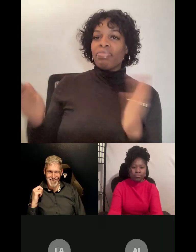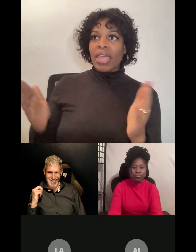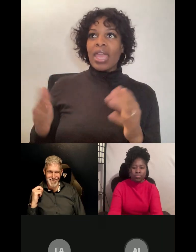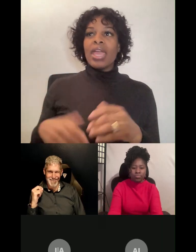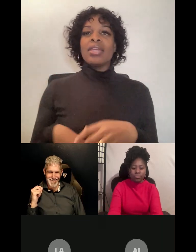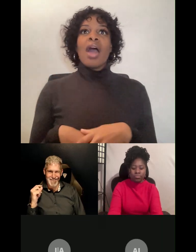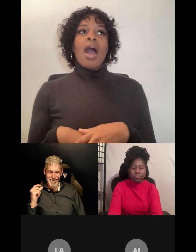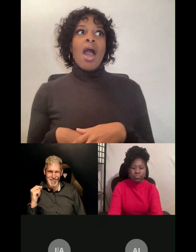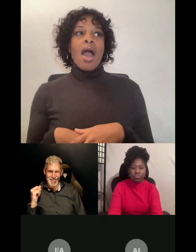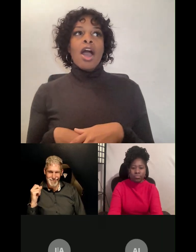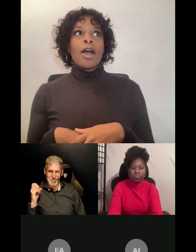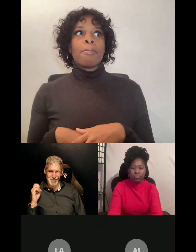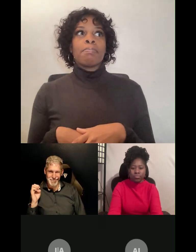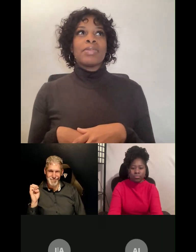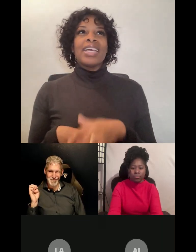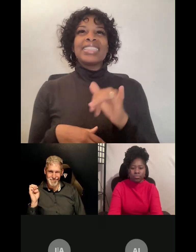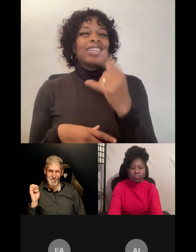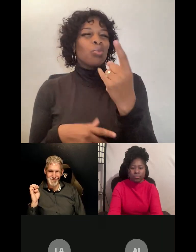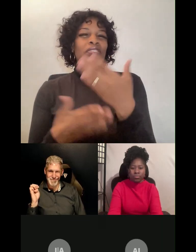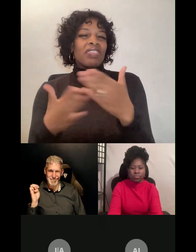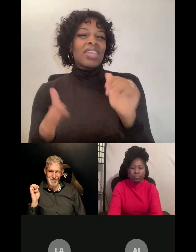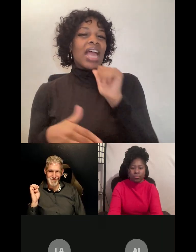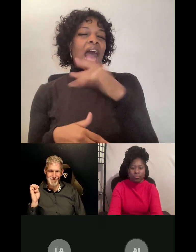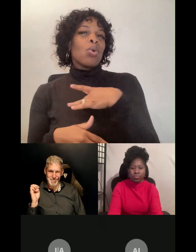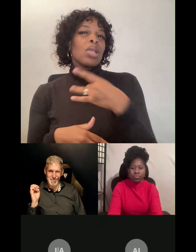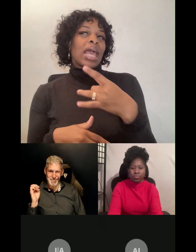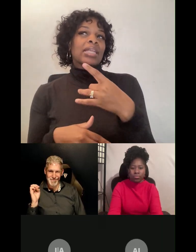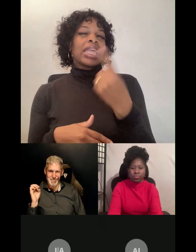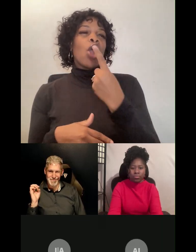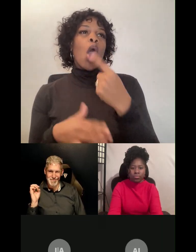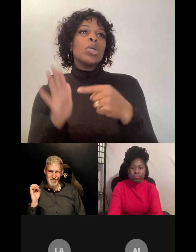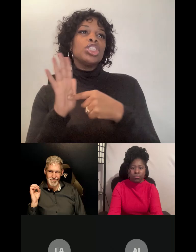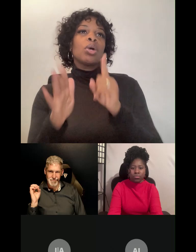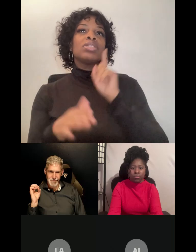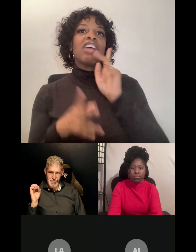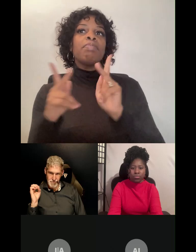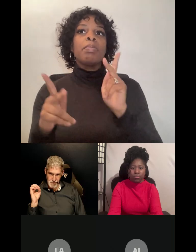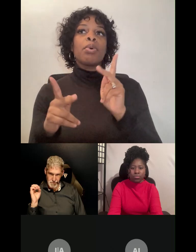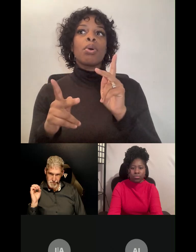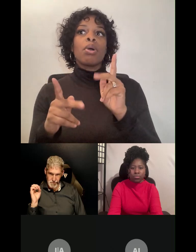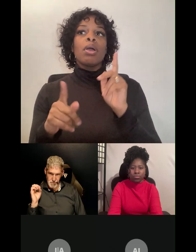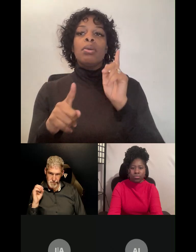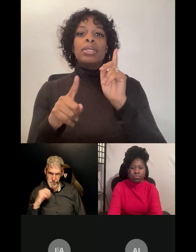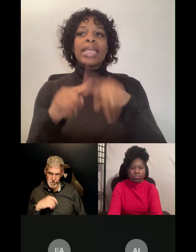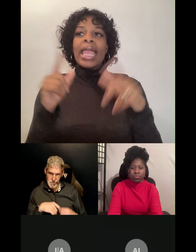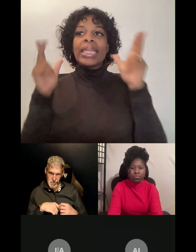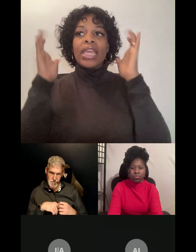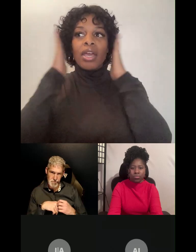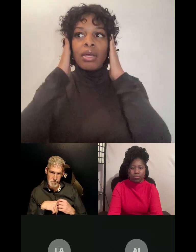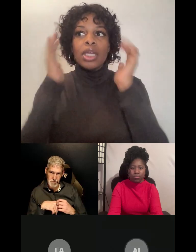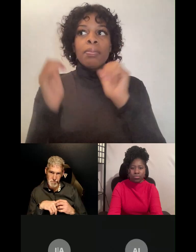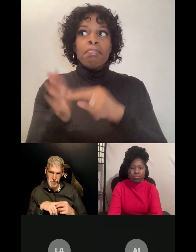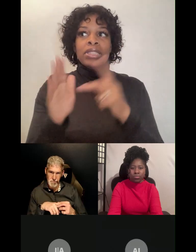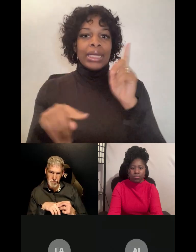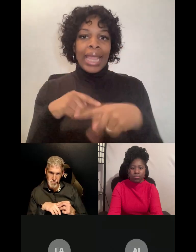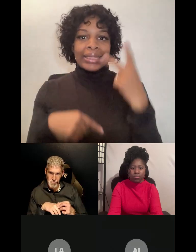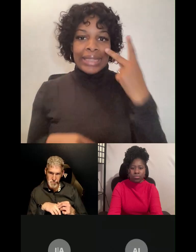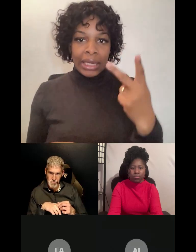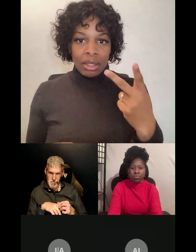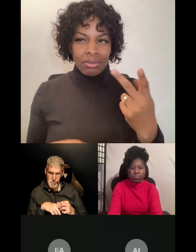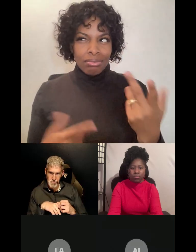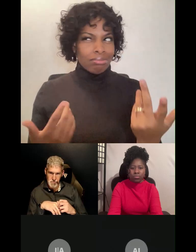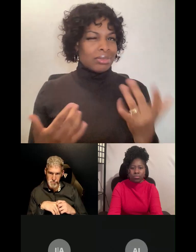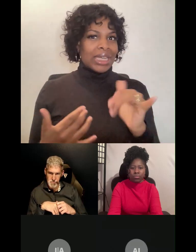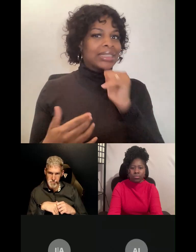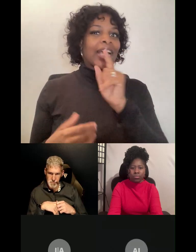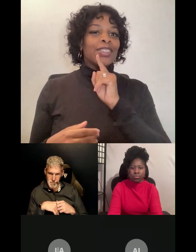notice something. Um that's one of the things I don't like. They always show that people can't hear mean they can't